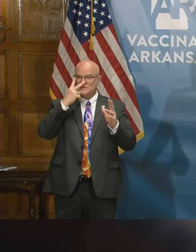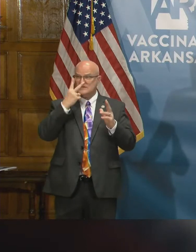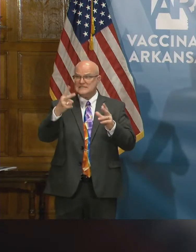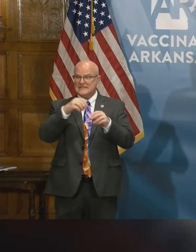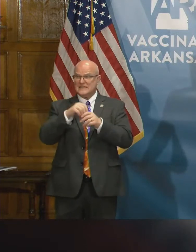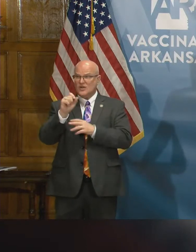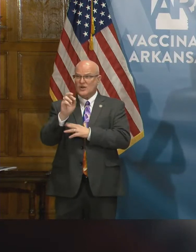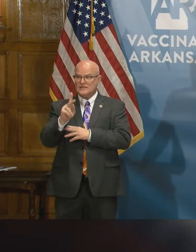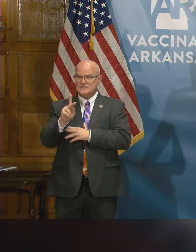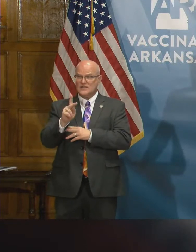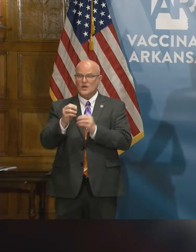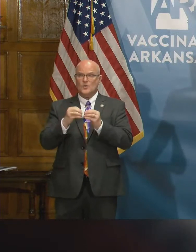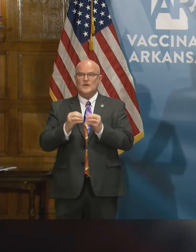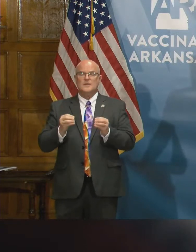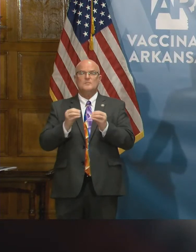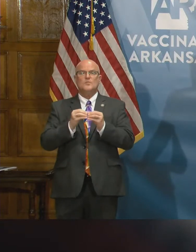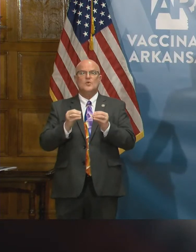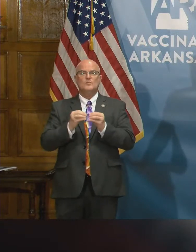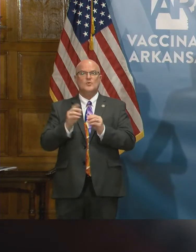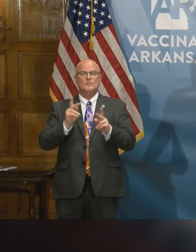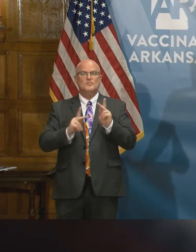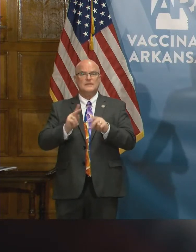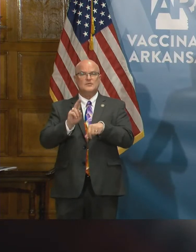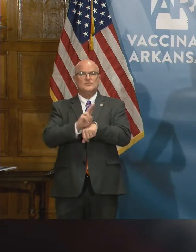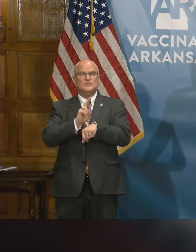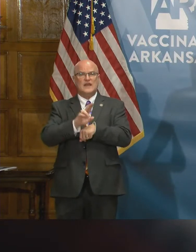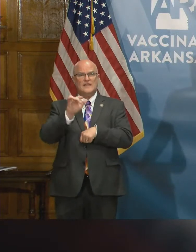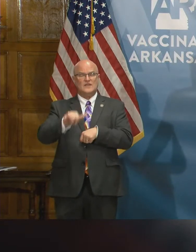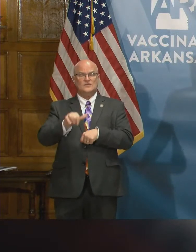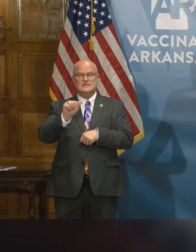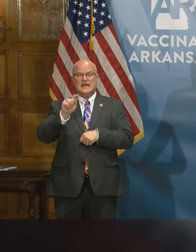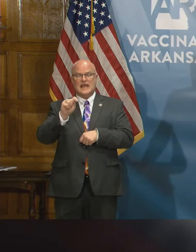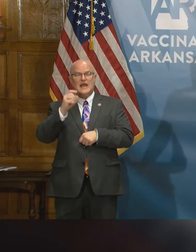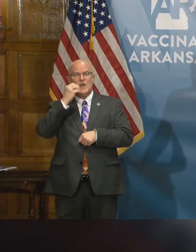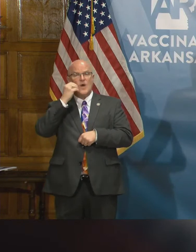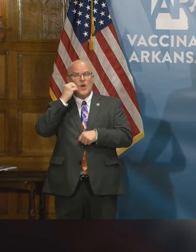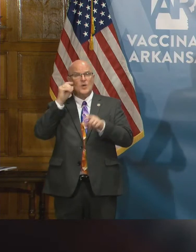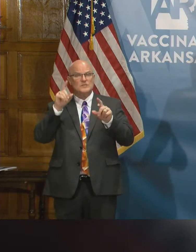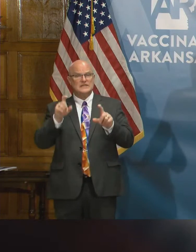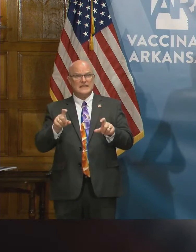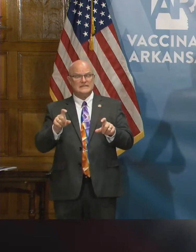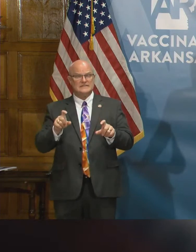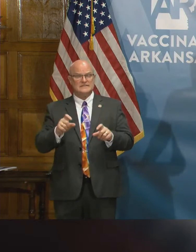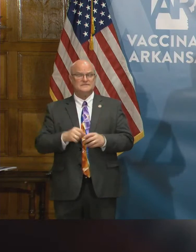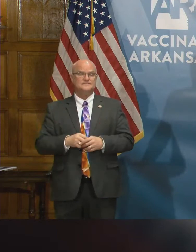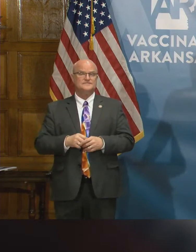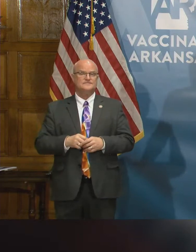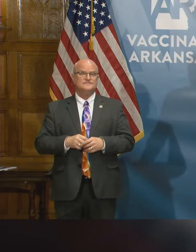in Arkansas with more and more Arkansans utilizing those at-home tests that are now available to them?